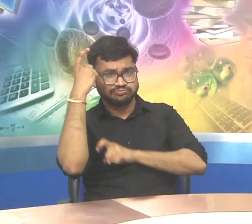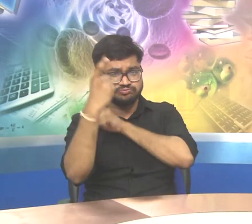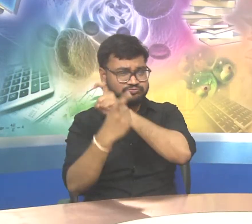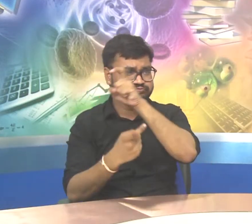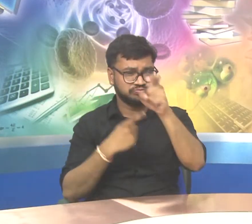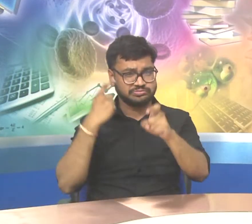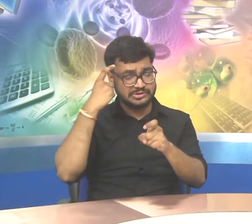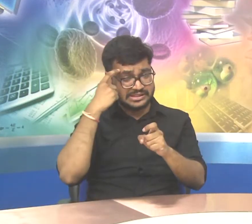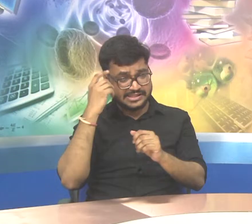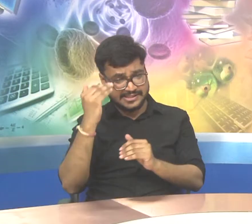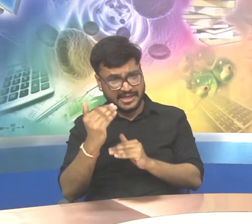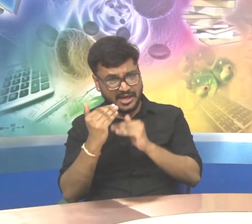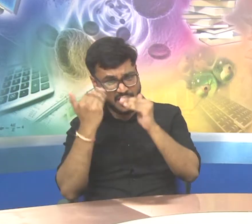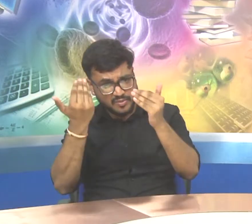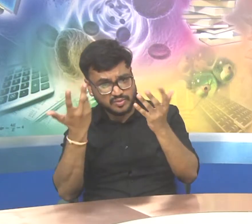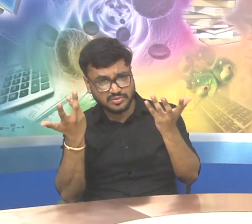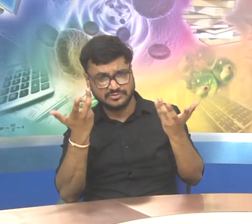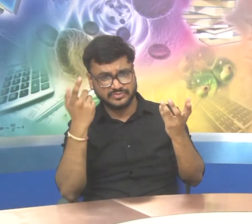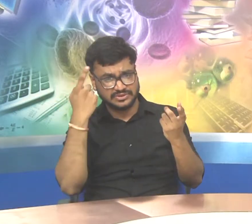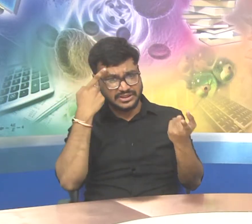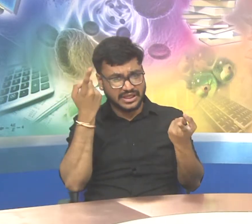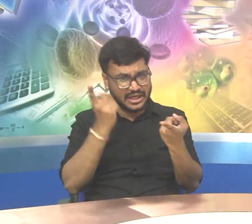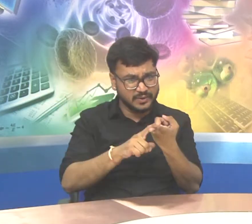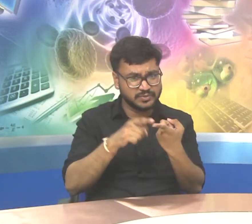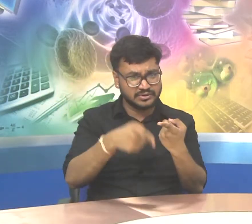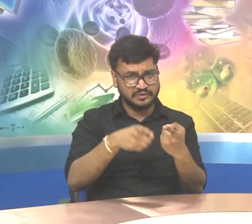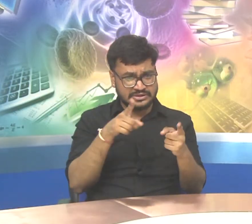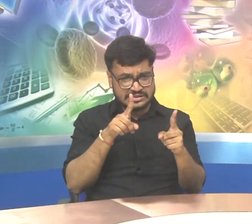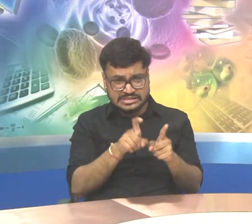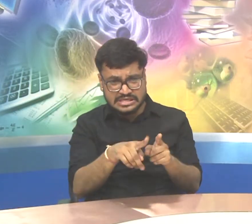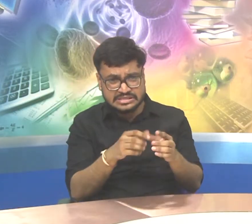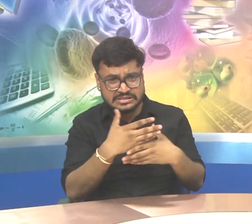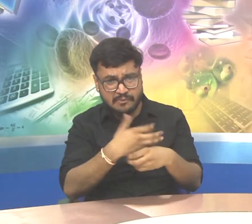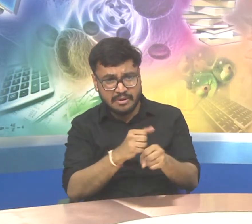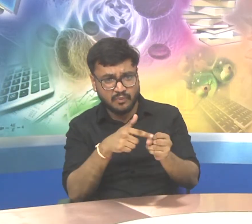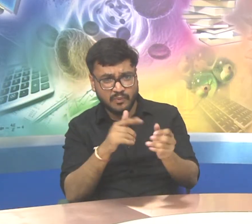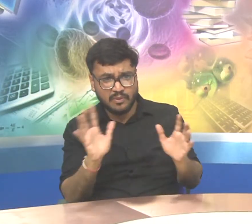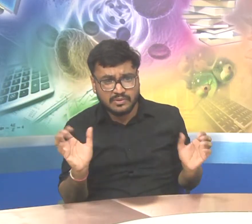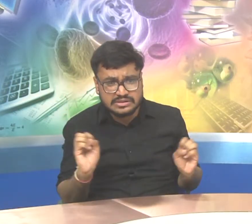scientists think life must have started even earlier,